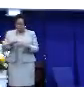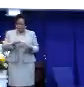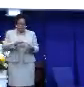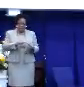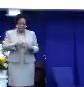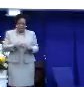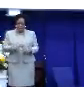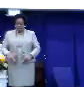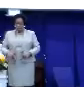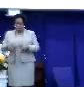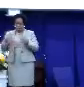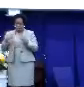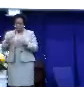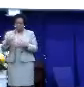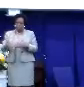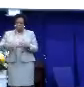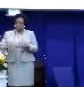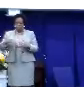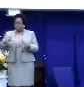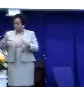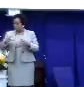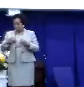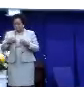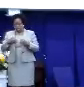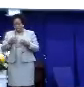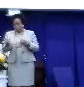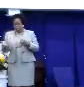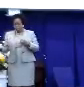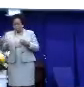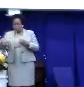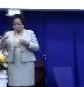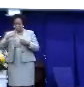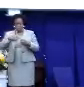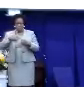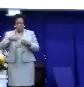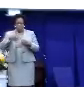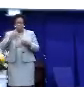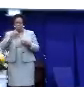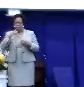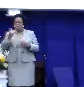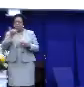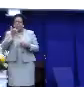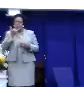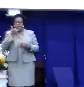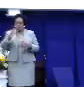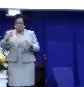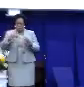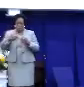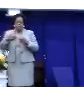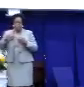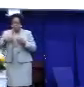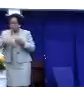society, and after a while, we just accept those things, amen. We, even if we deem it to be wrong, we accept